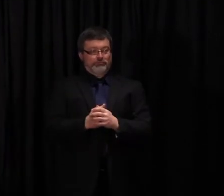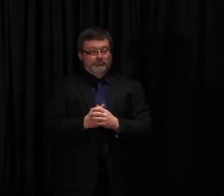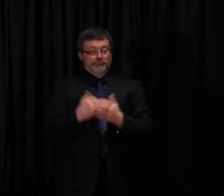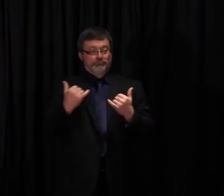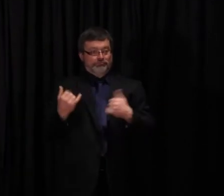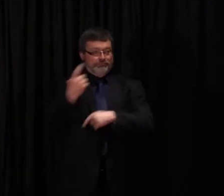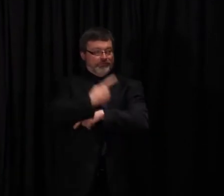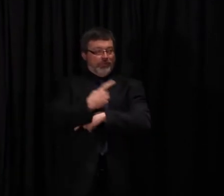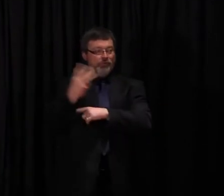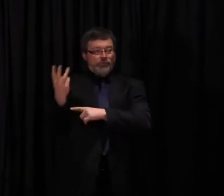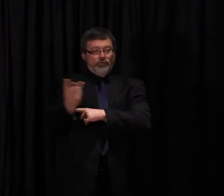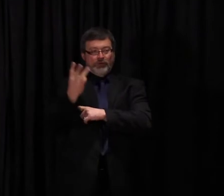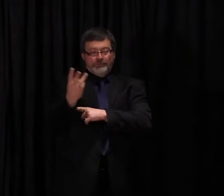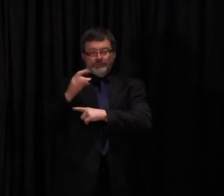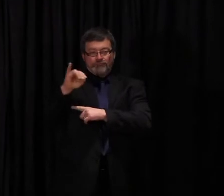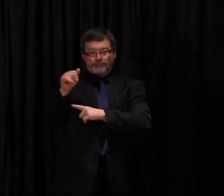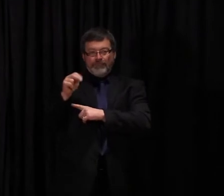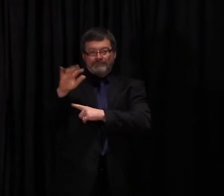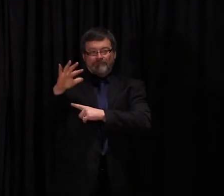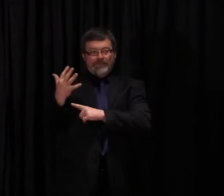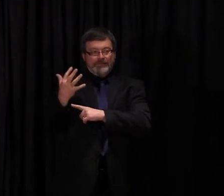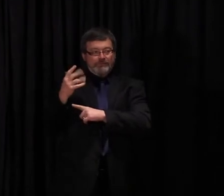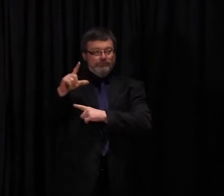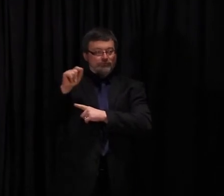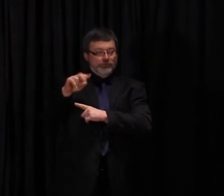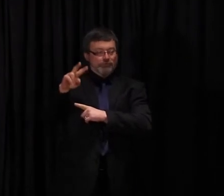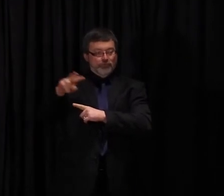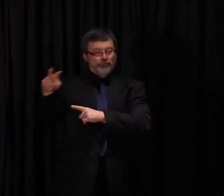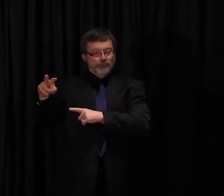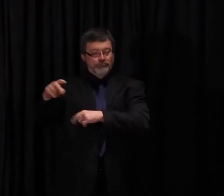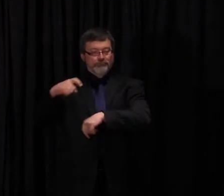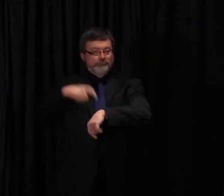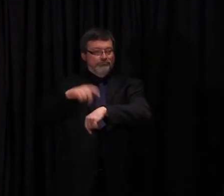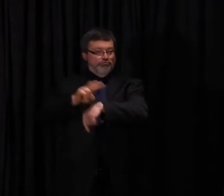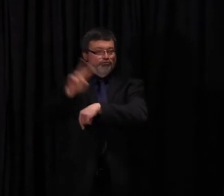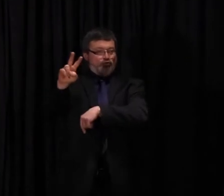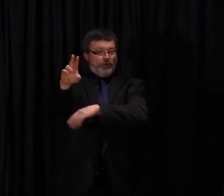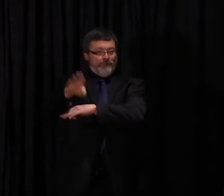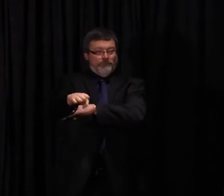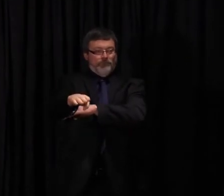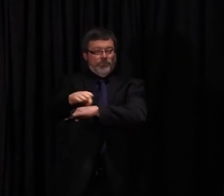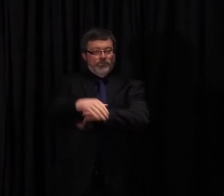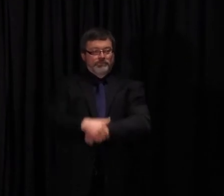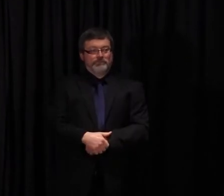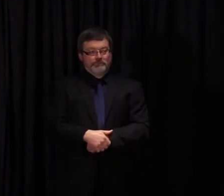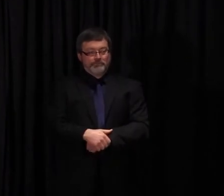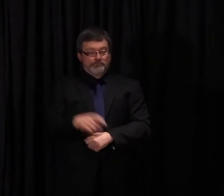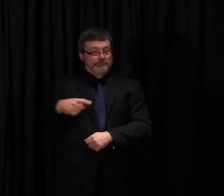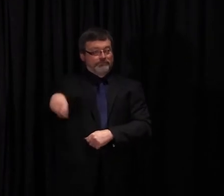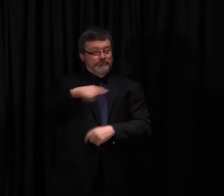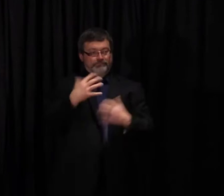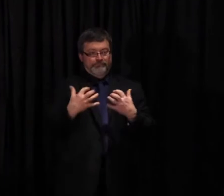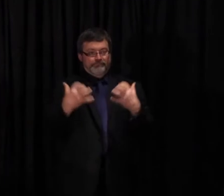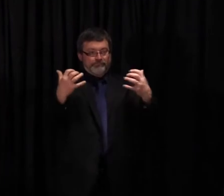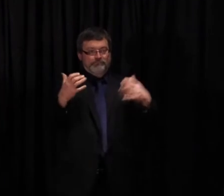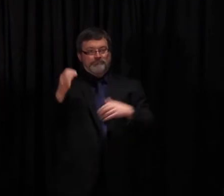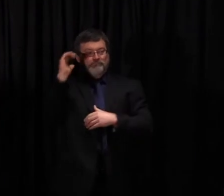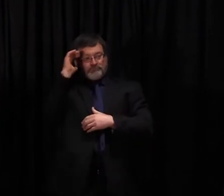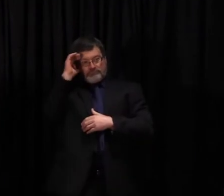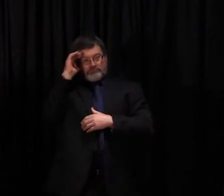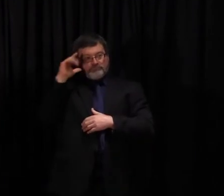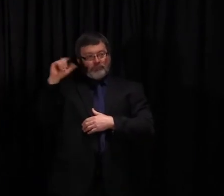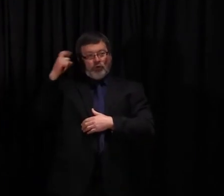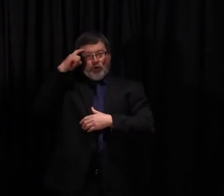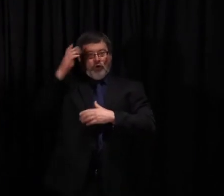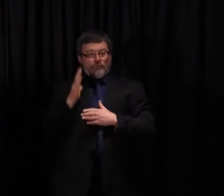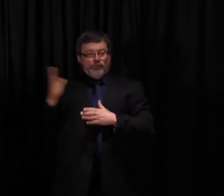5, 2022 at 2:00 in the afternoon to receive the state of the state message from the governor. And